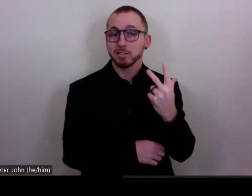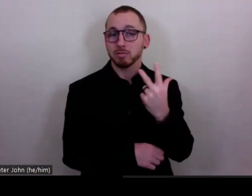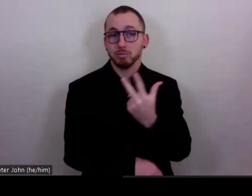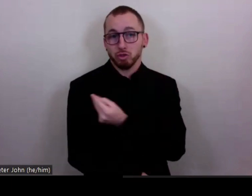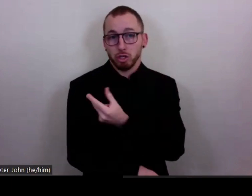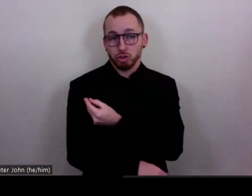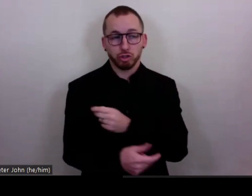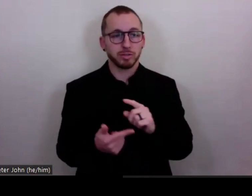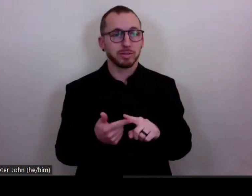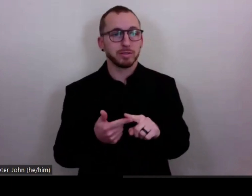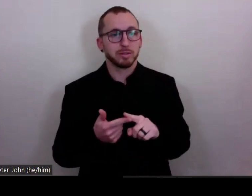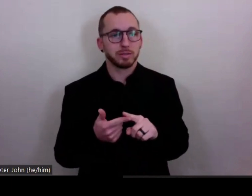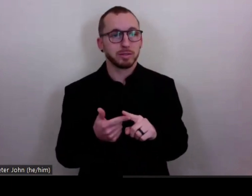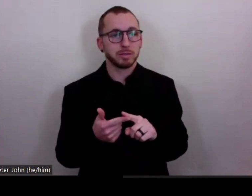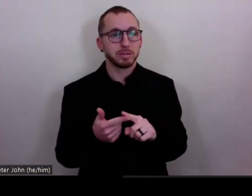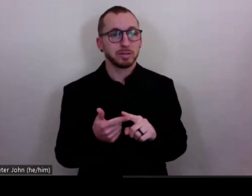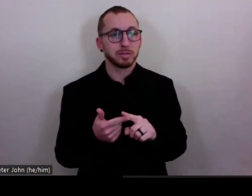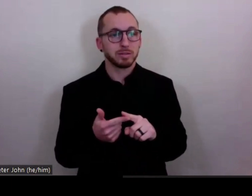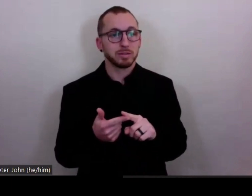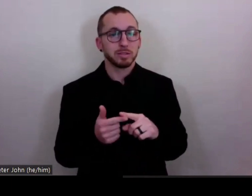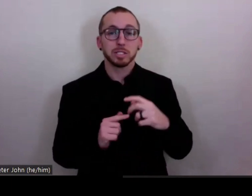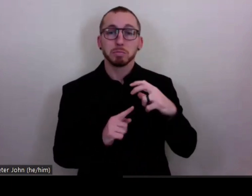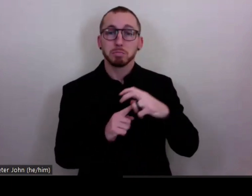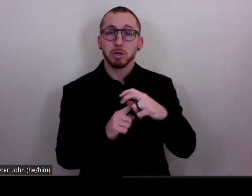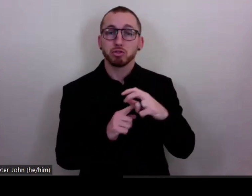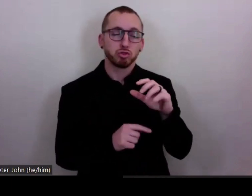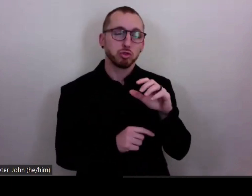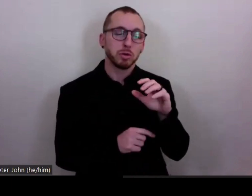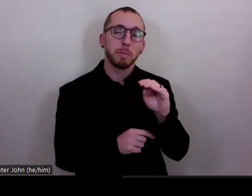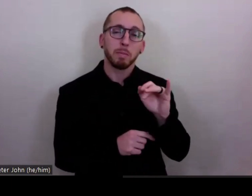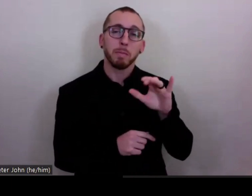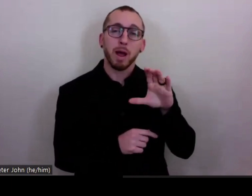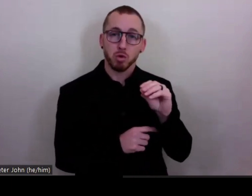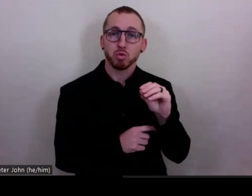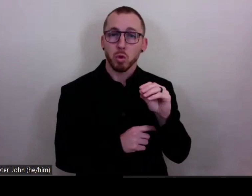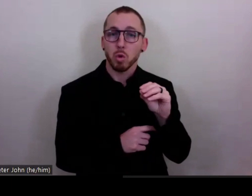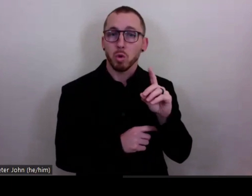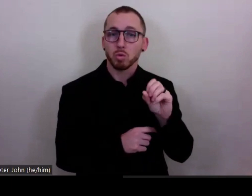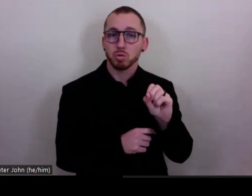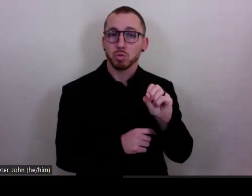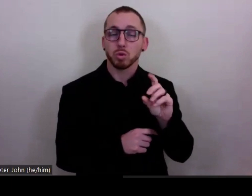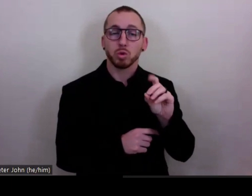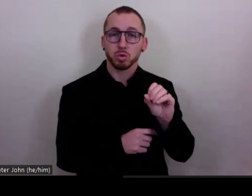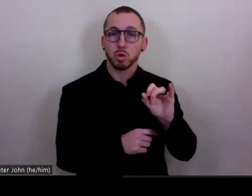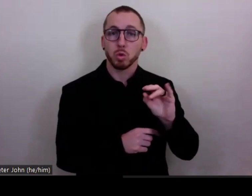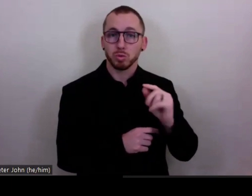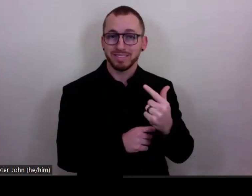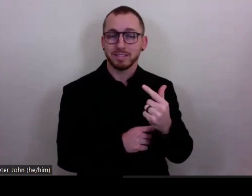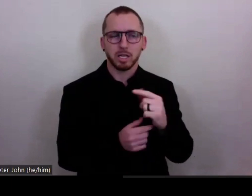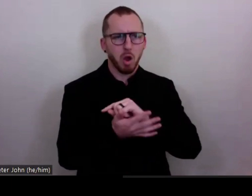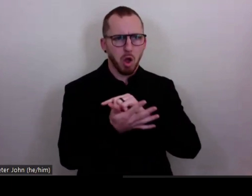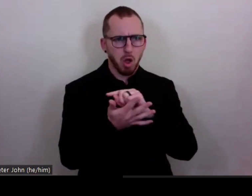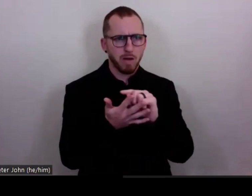microdosing, and MDMA-assisted trauma processing. These are things that our veterans want to talk about.